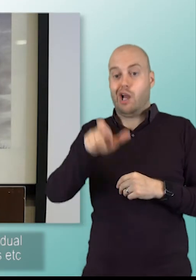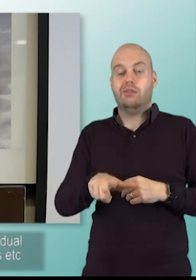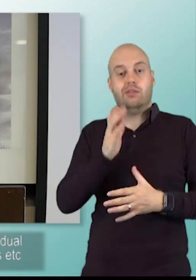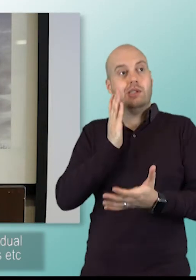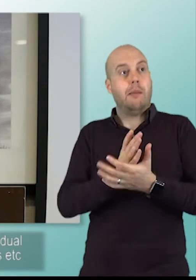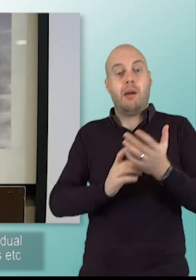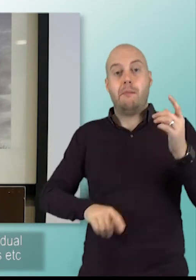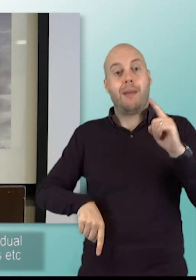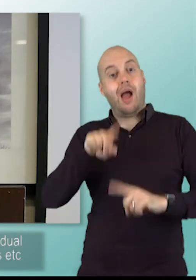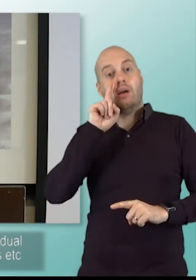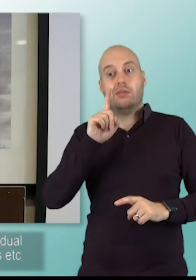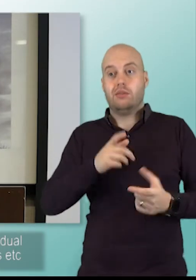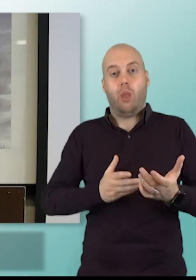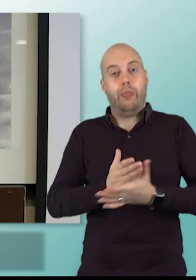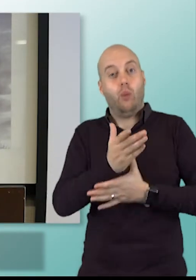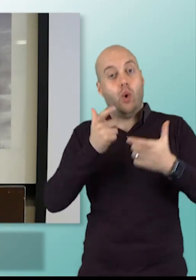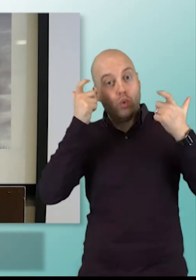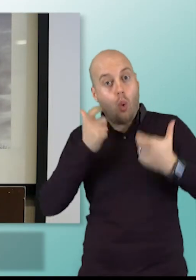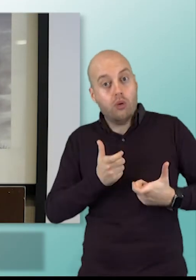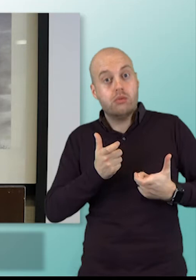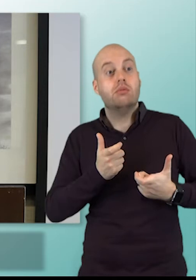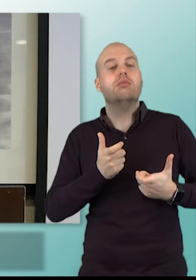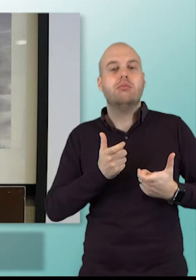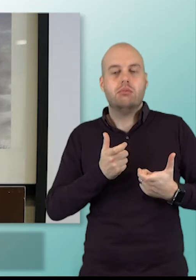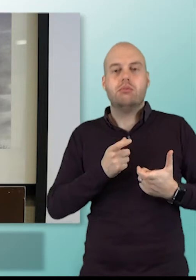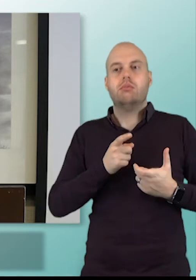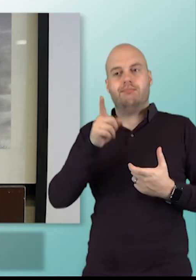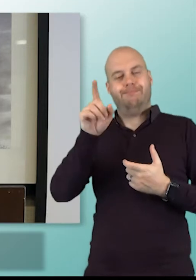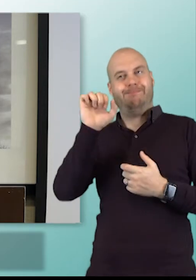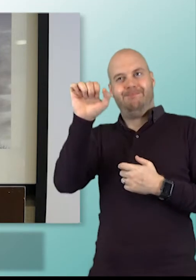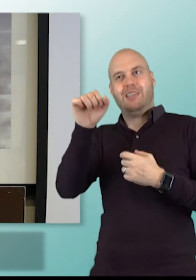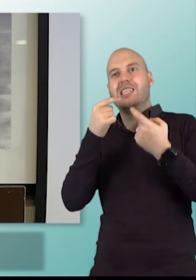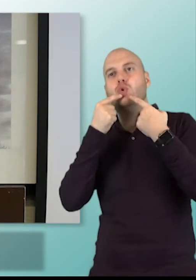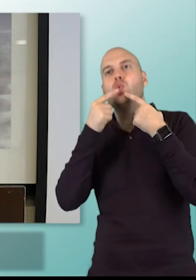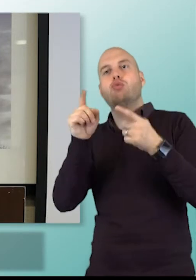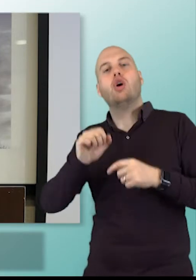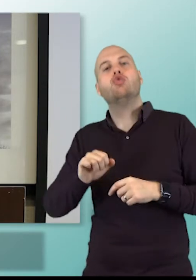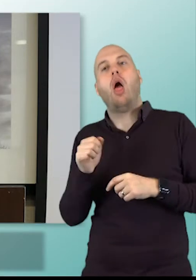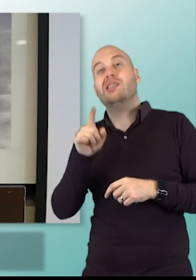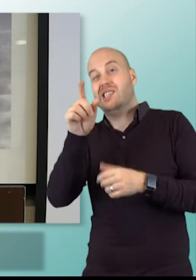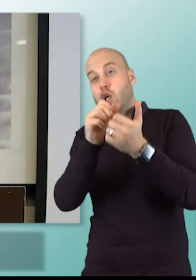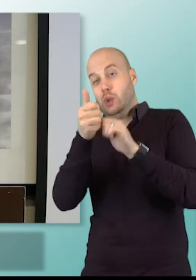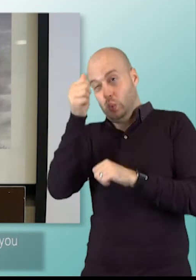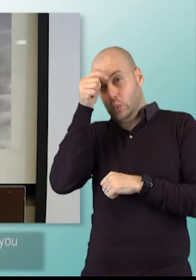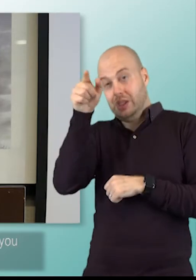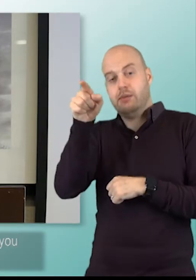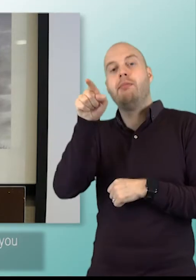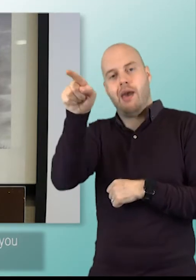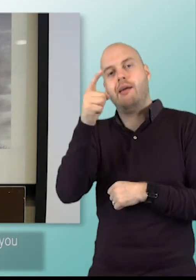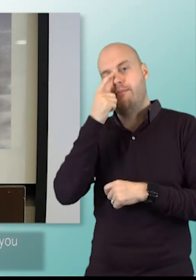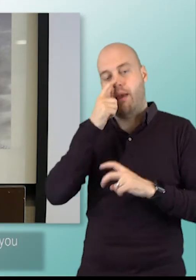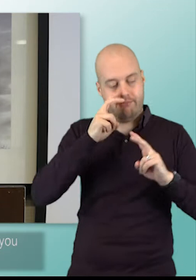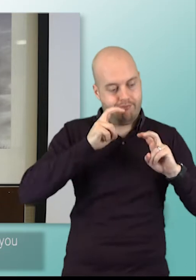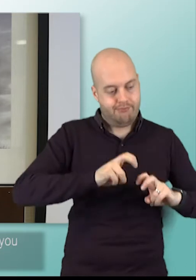barred through a court process, etc., then Andrew, who's from Disclosure Scotland at the back there, and his colleagues, they will look at the system